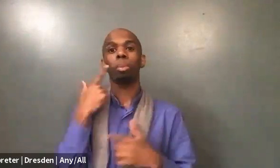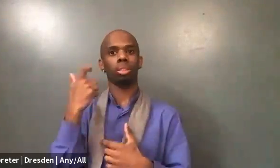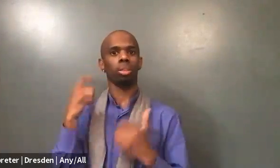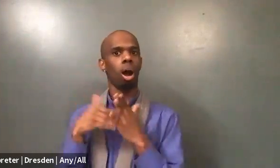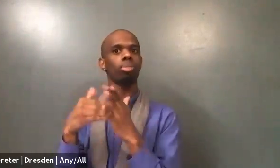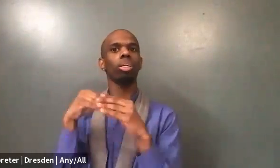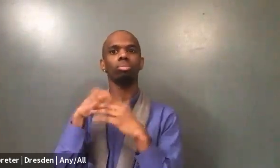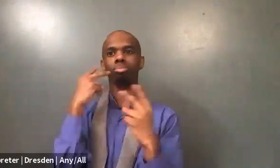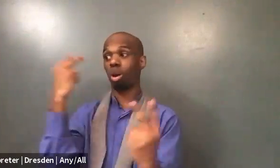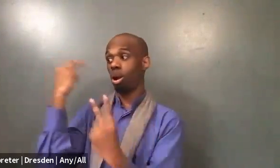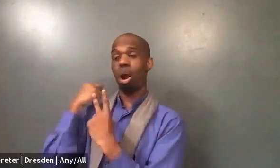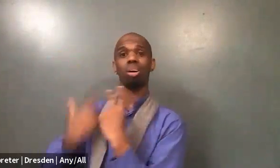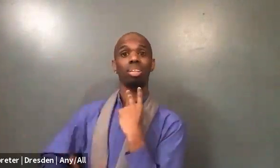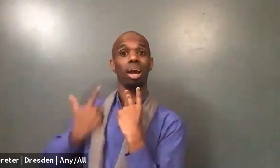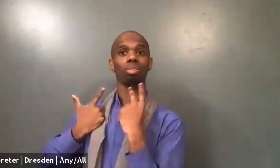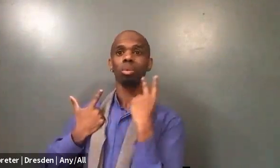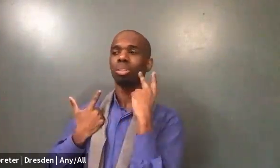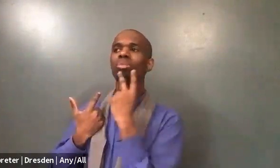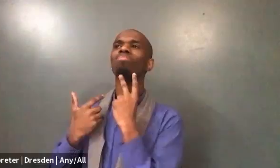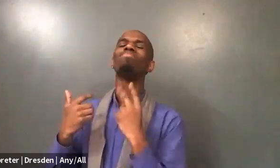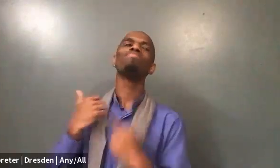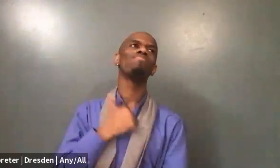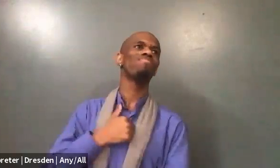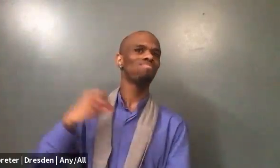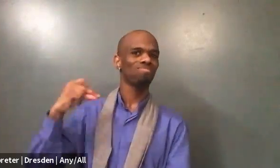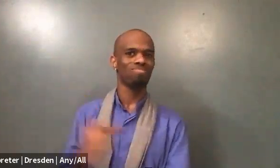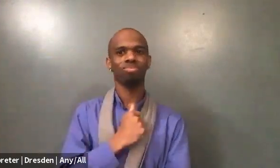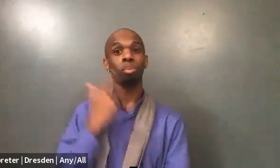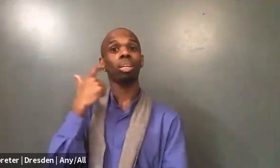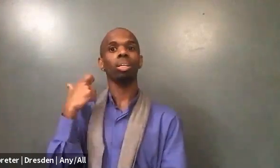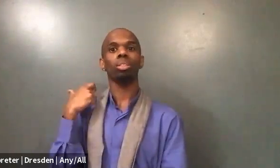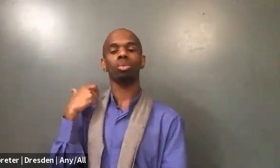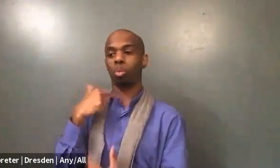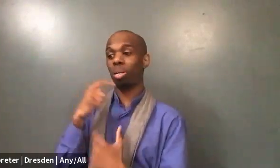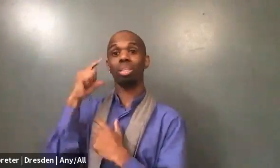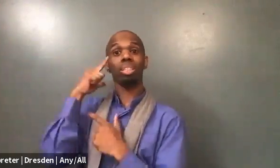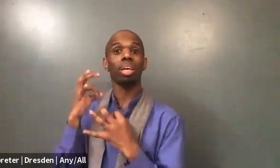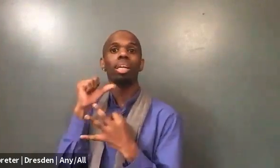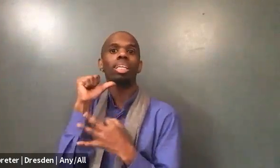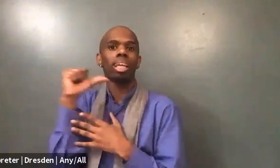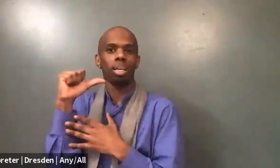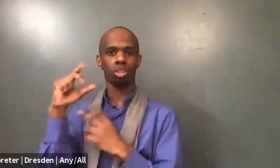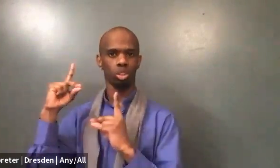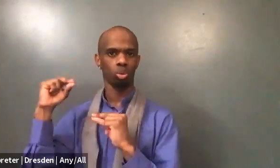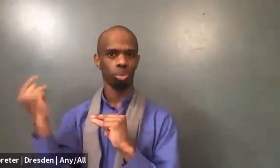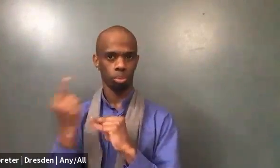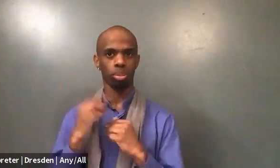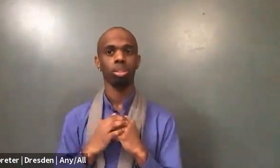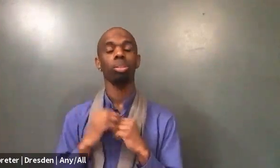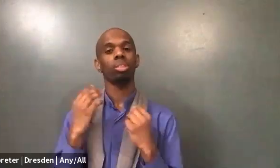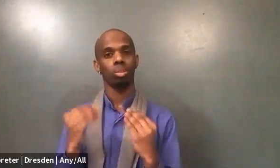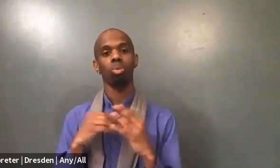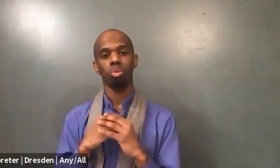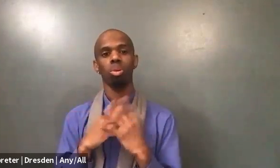do. So that just came to mind. And so just thank you for listening. And for those who are listening in the chat